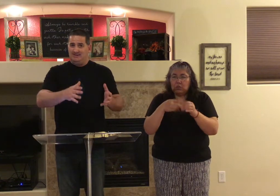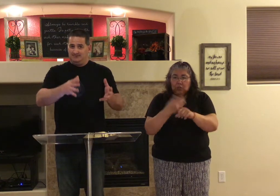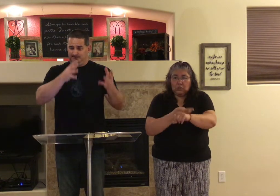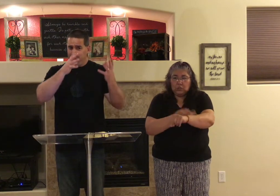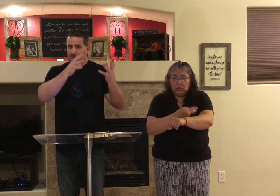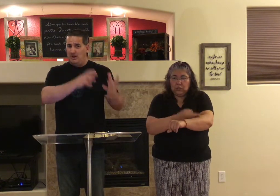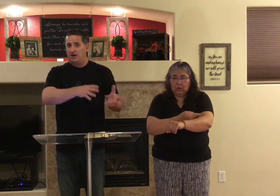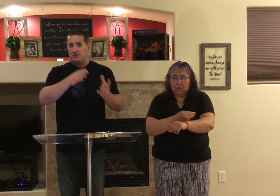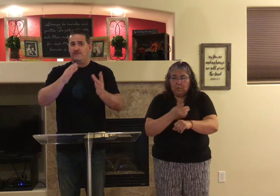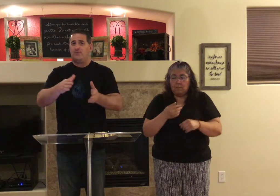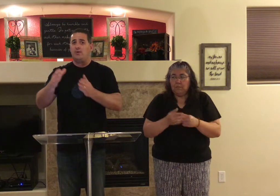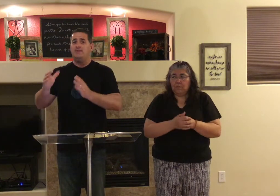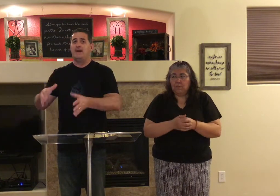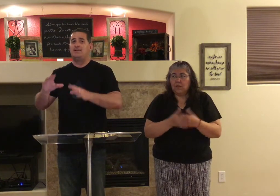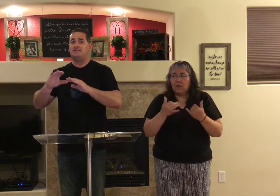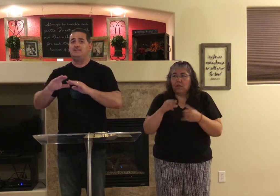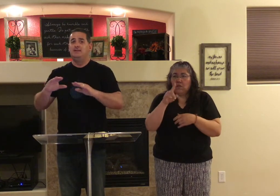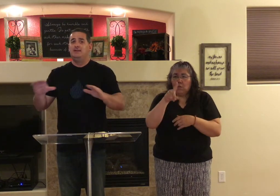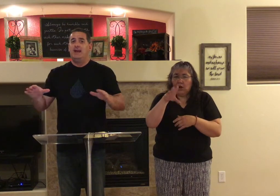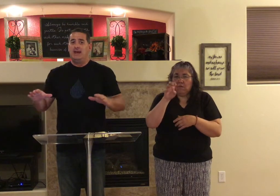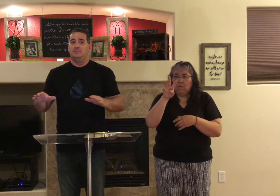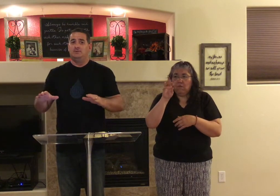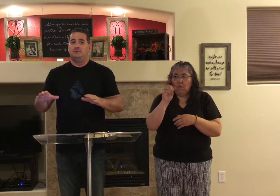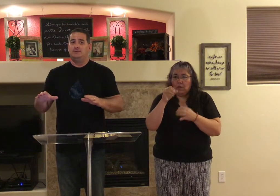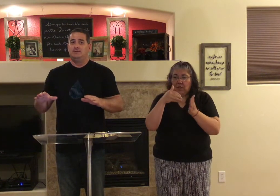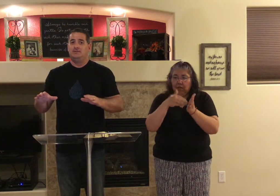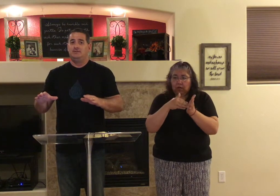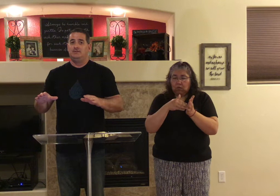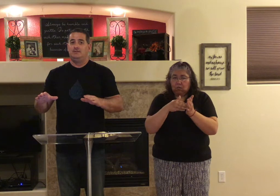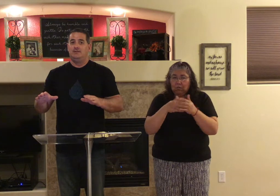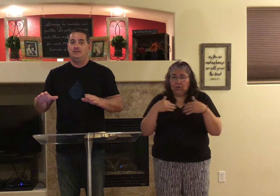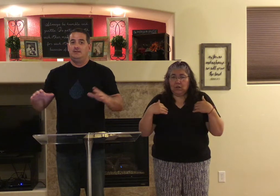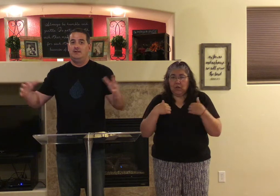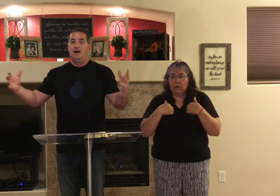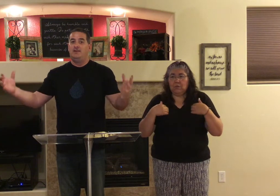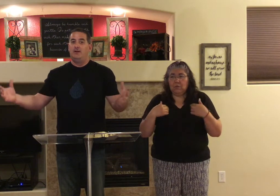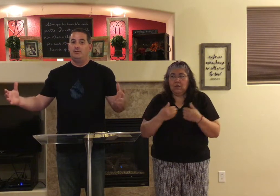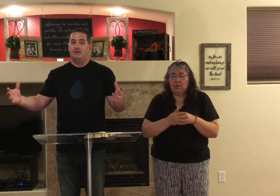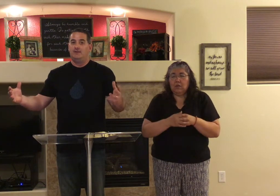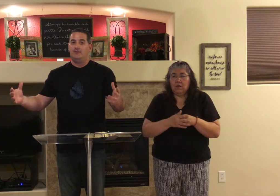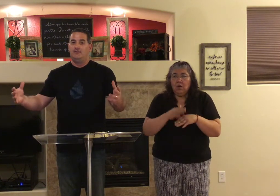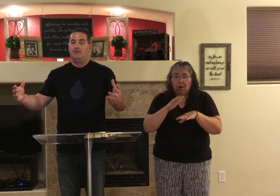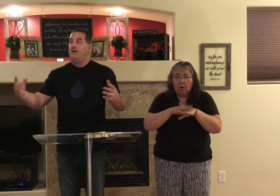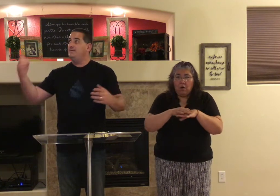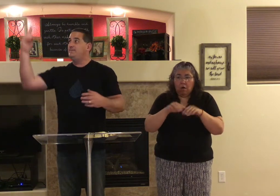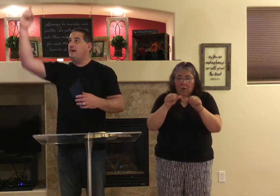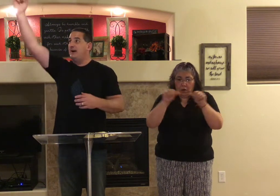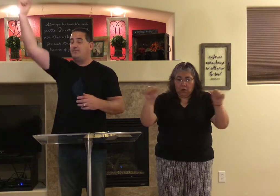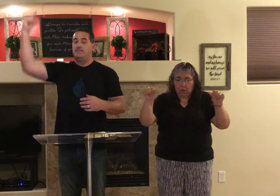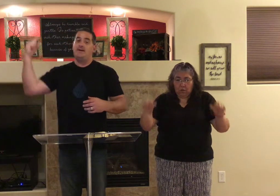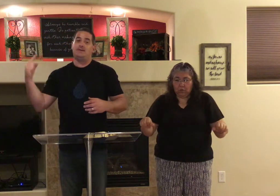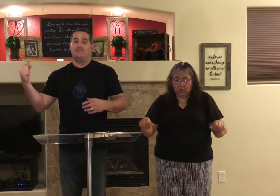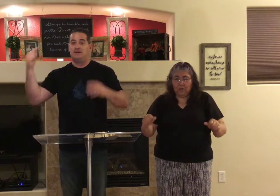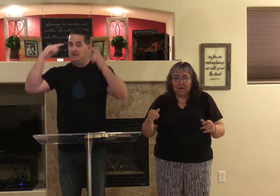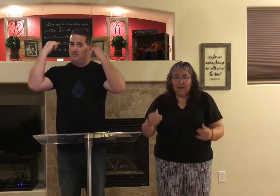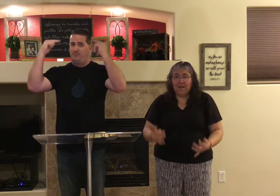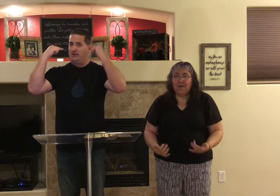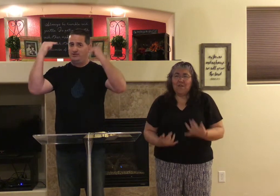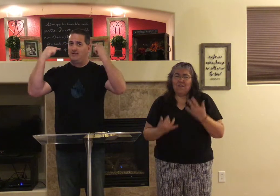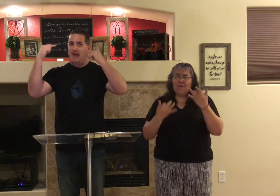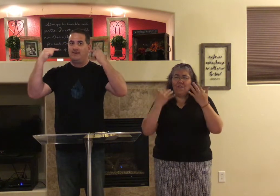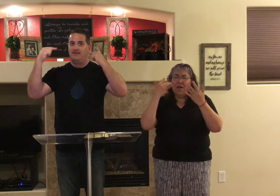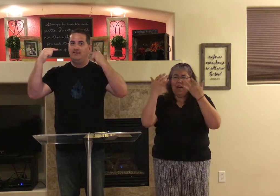That is 140,000 animals on an altar. And fire from heaven came down.